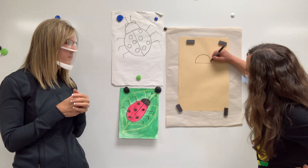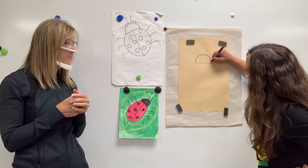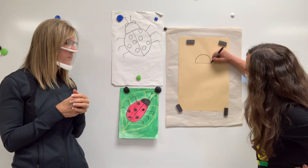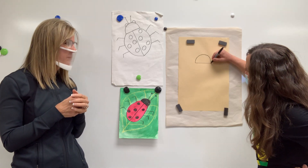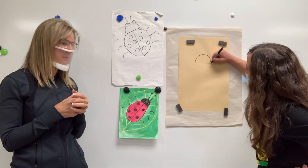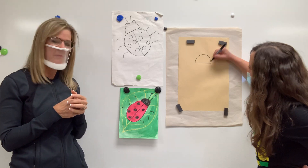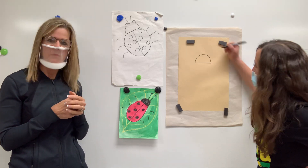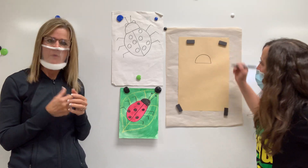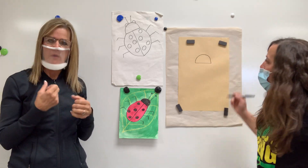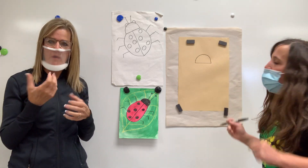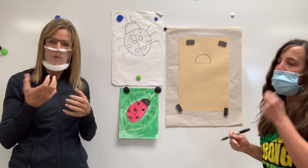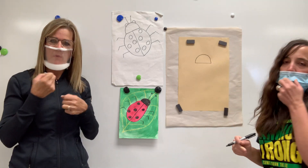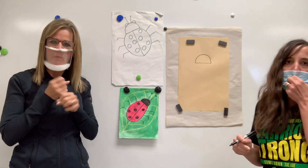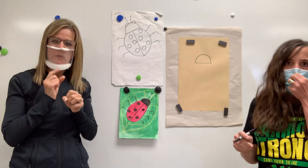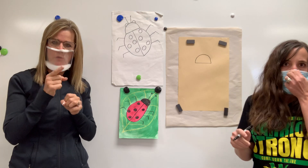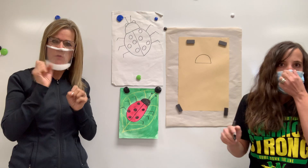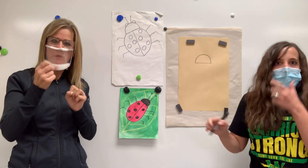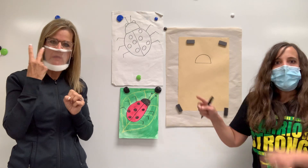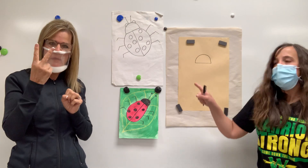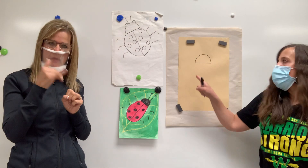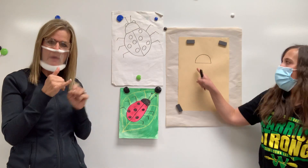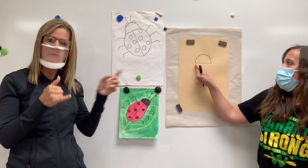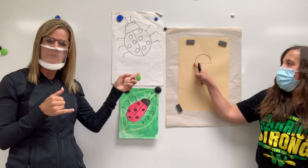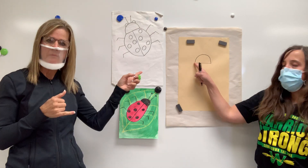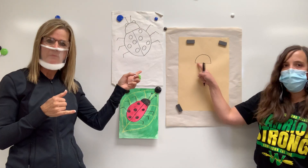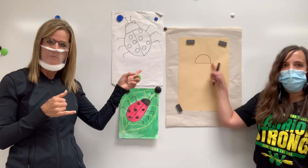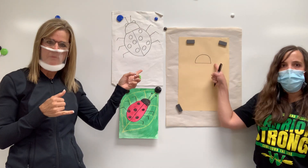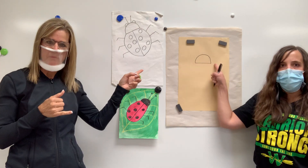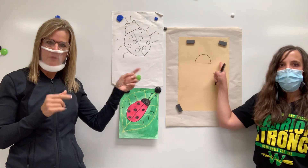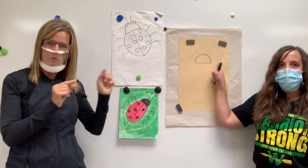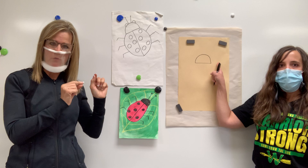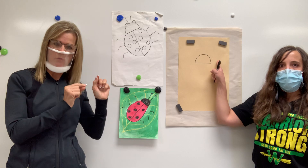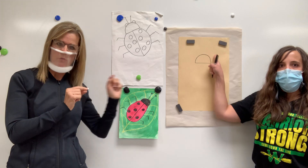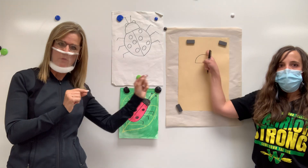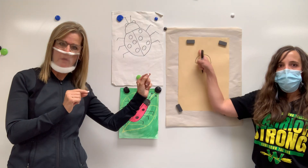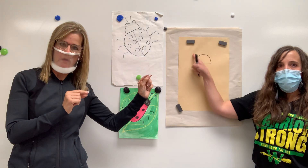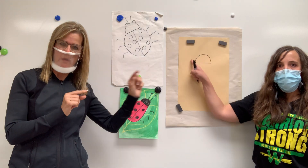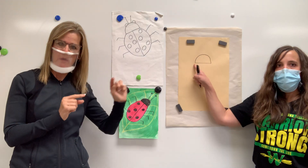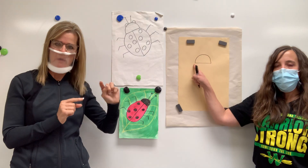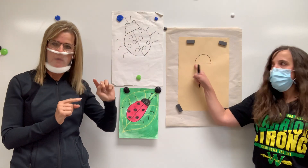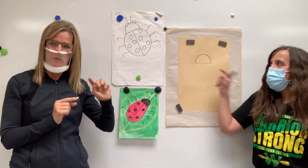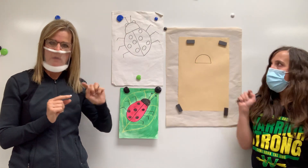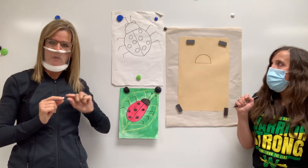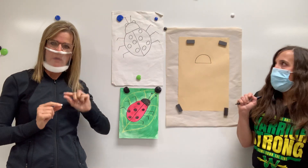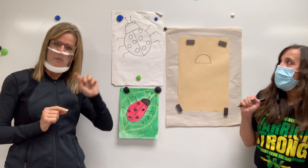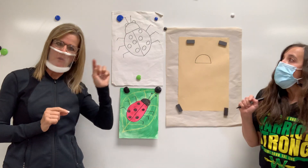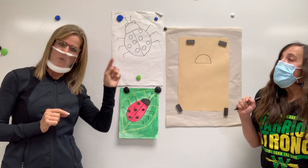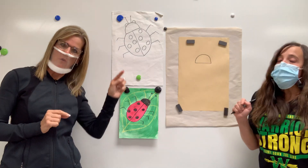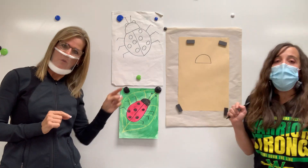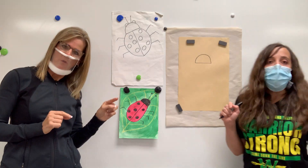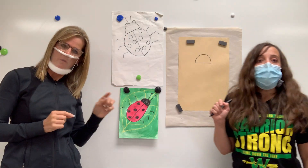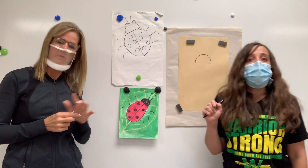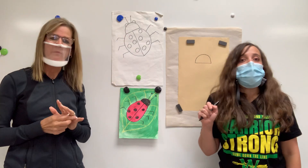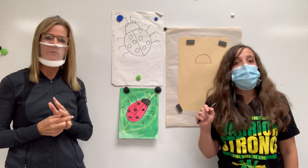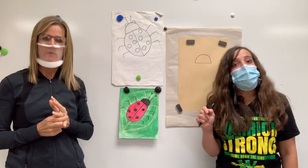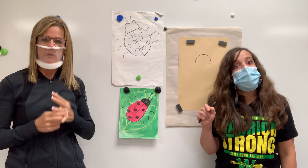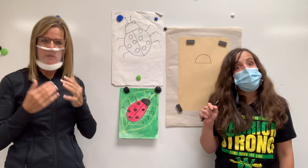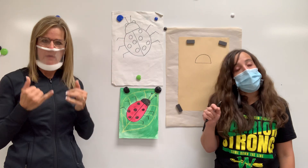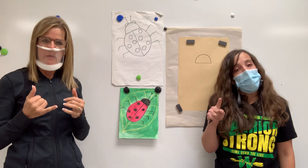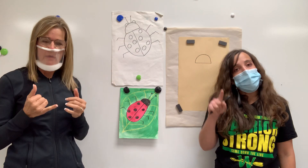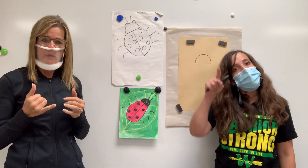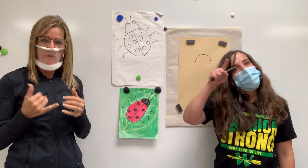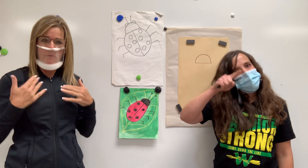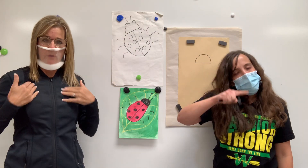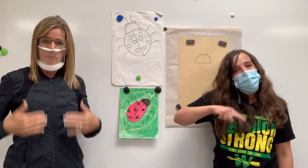drawn your curve line. I just wanna make sure everybody can see it. So look, I have a straight line, curve line on top. Now for the